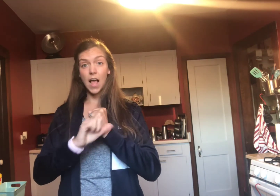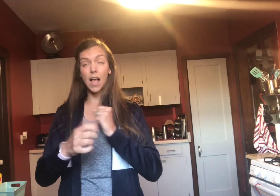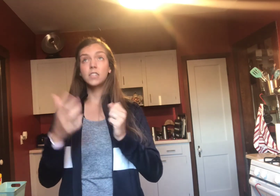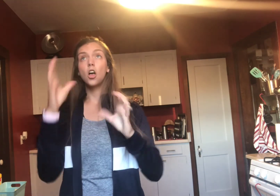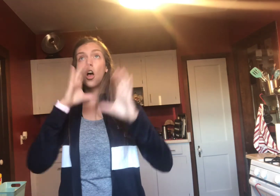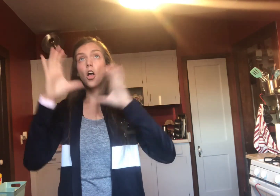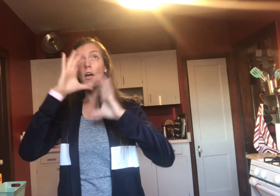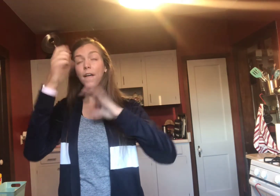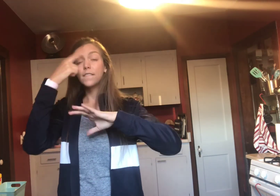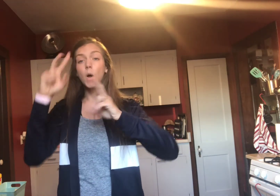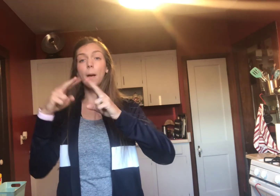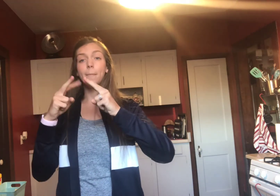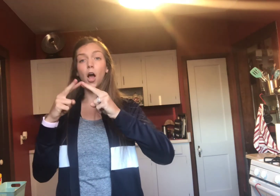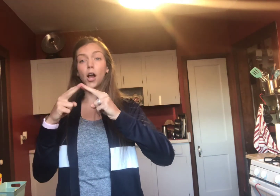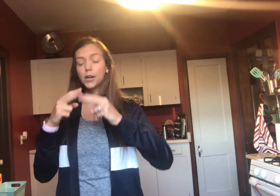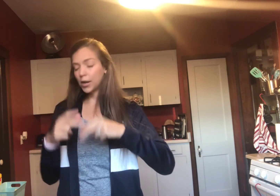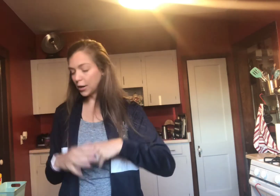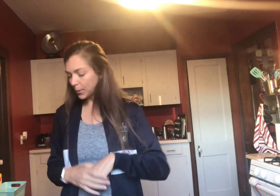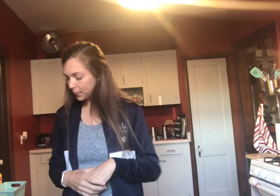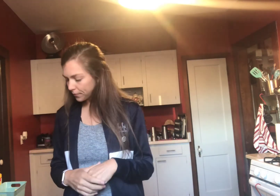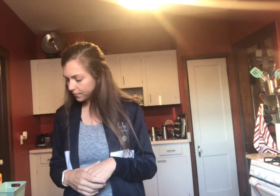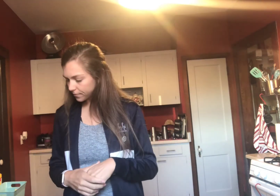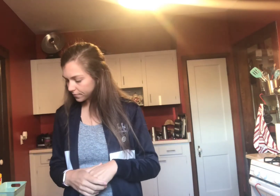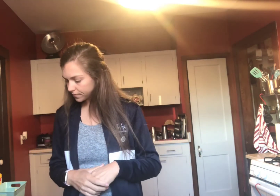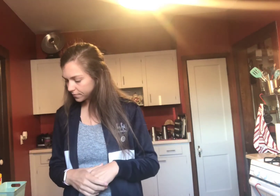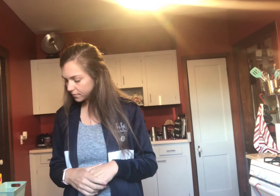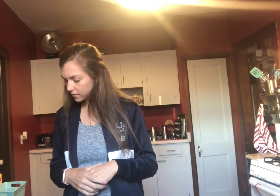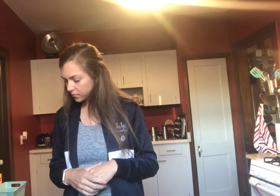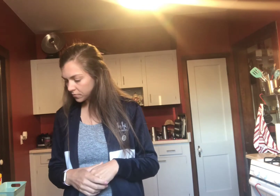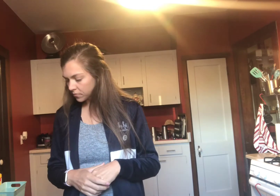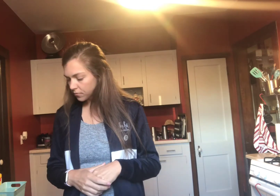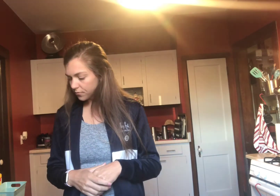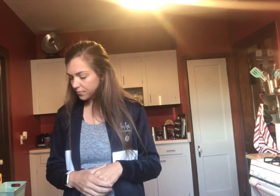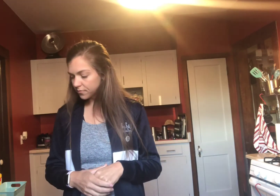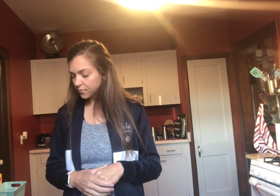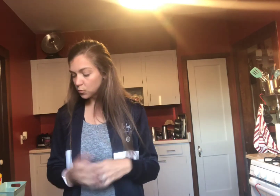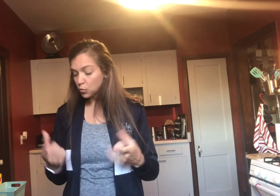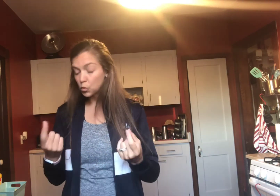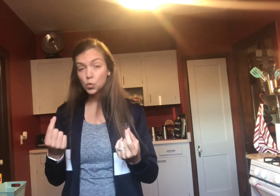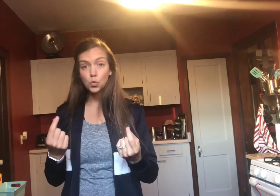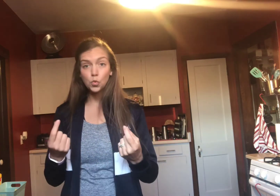presence, they rub their scent glands against trees.